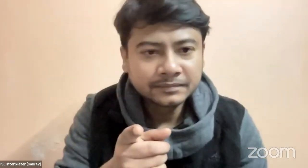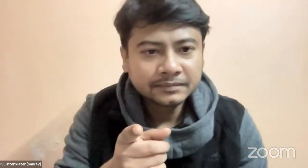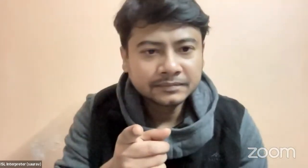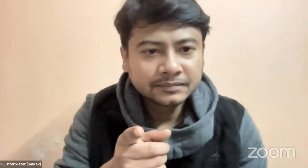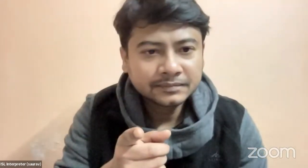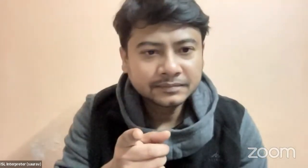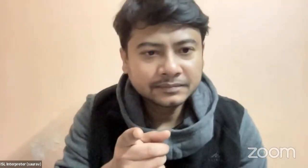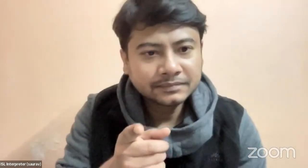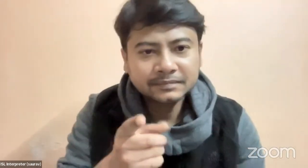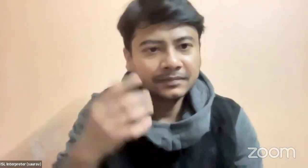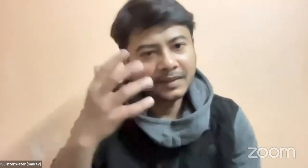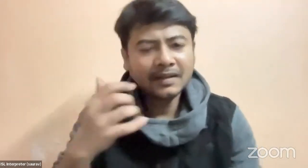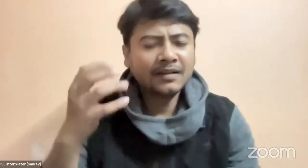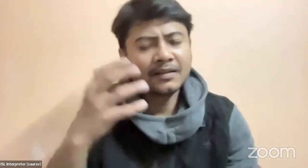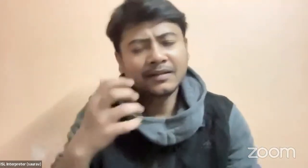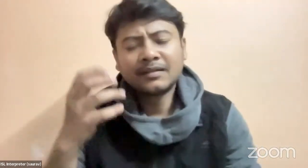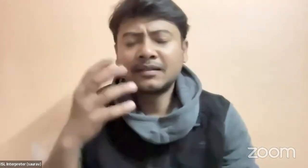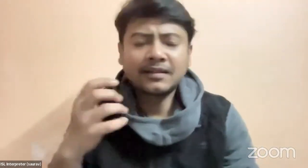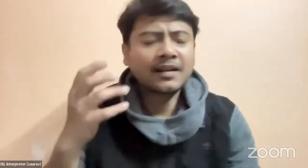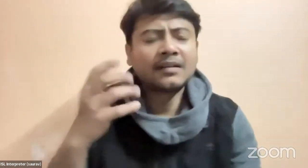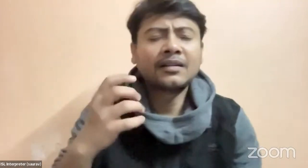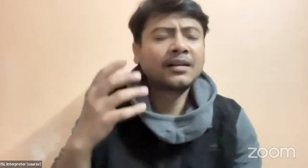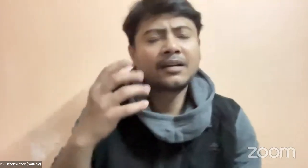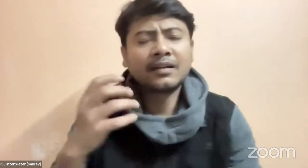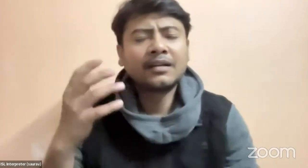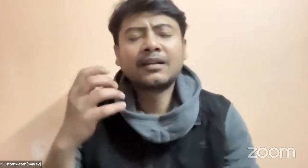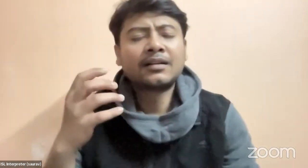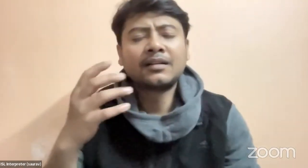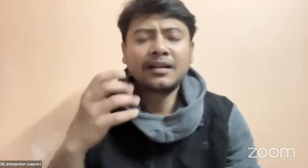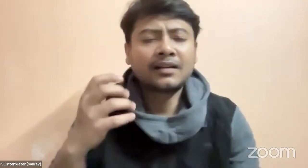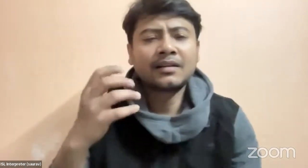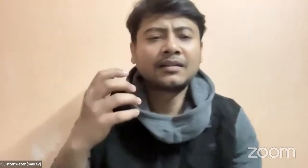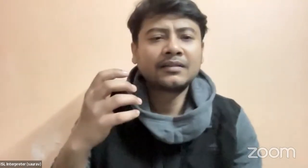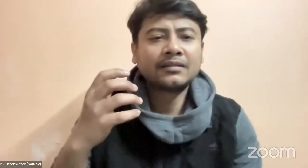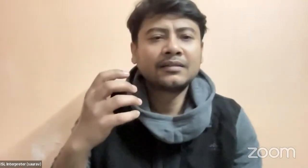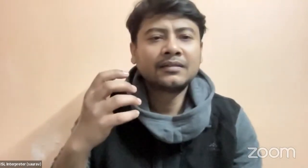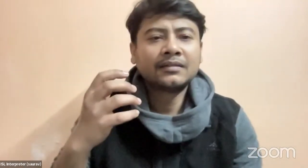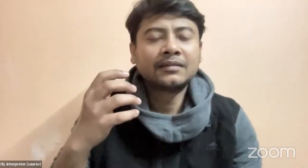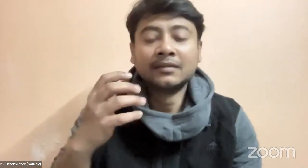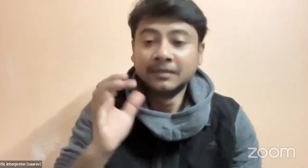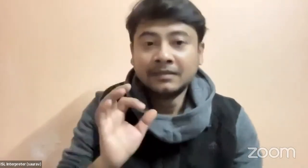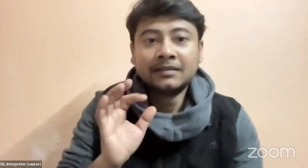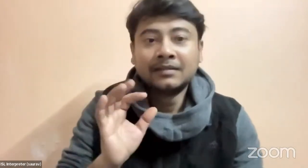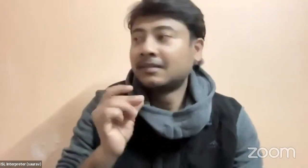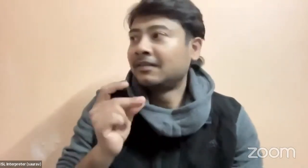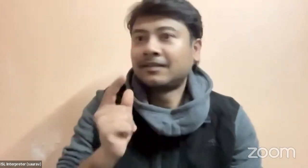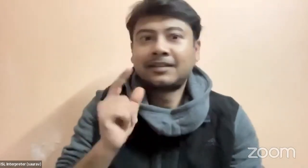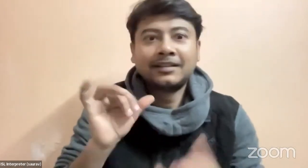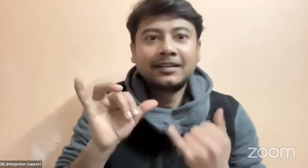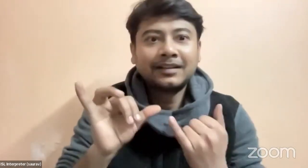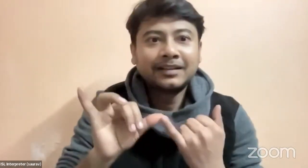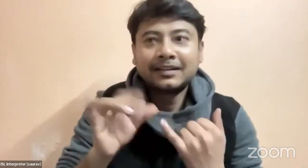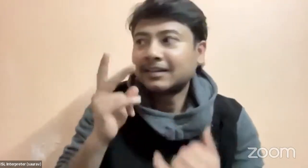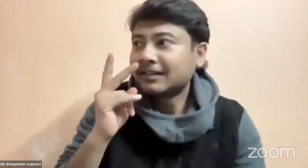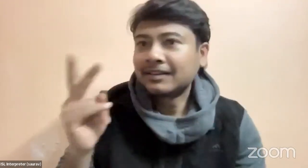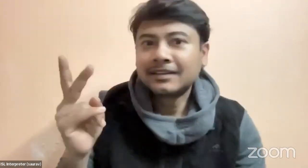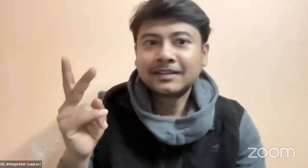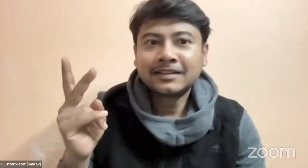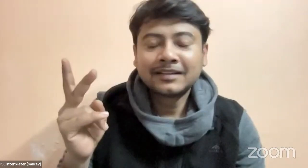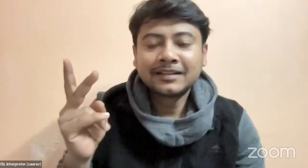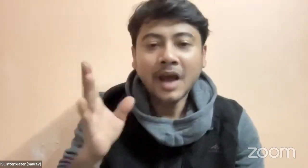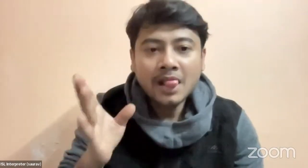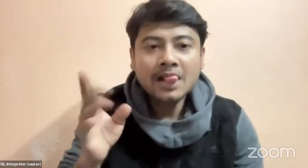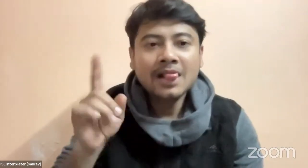So when he was singing, immediately Krishna understood, "Oh, now my Guruji has come." So he said, "Oh, very good, very